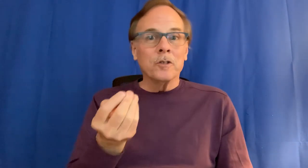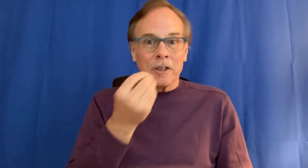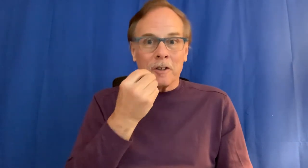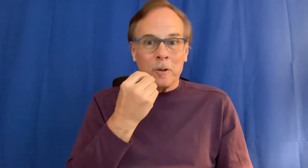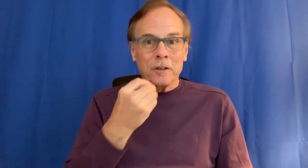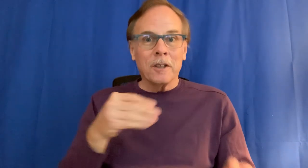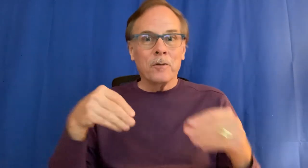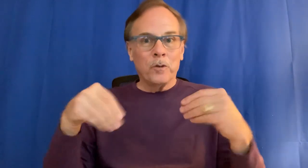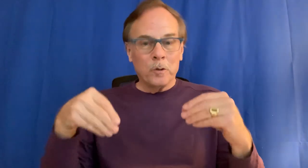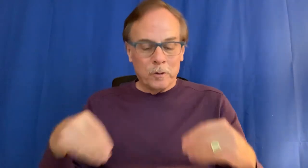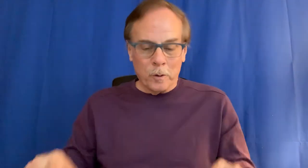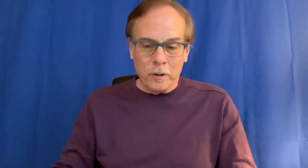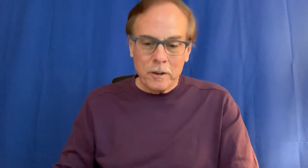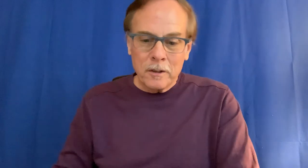just get close enough, food store.